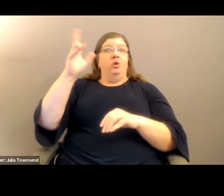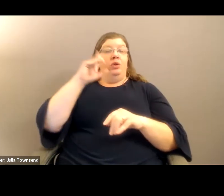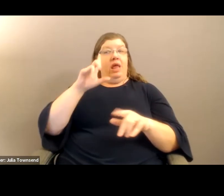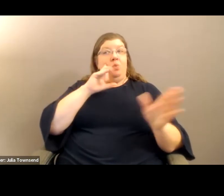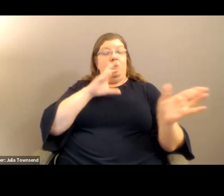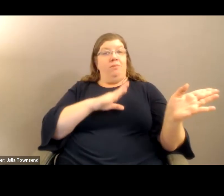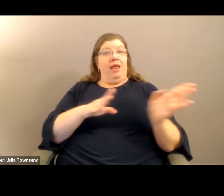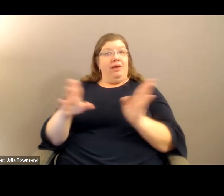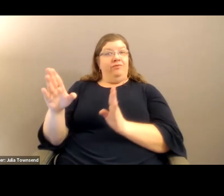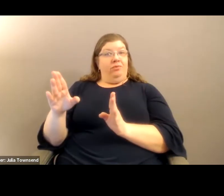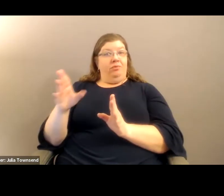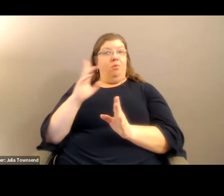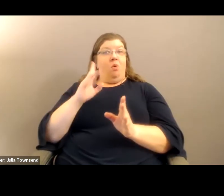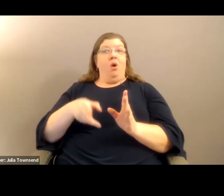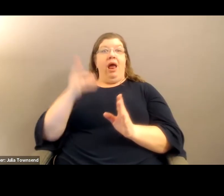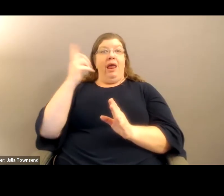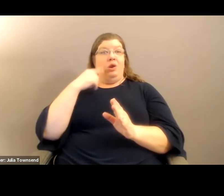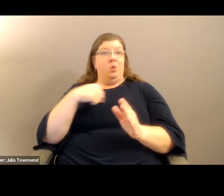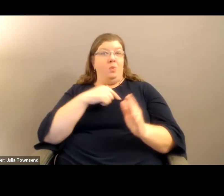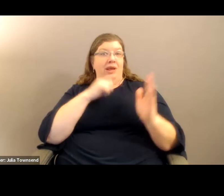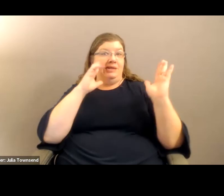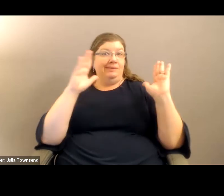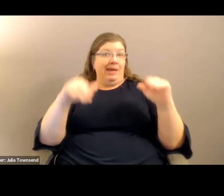planned for. They're higher than we expected.